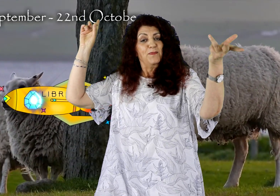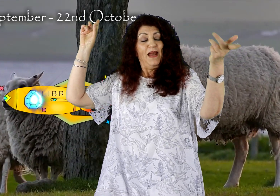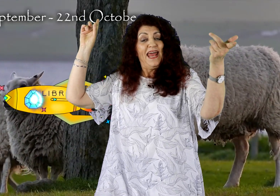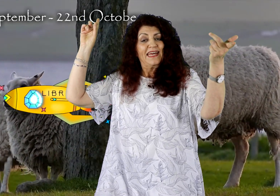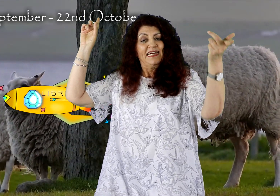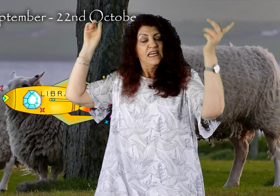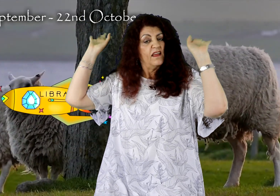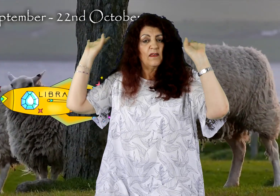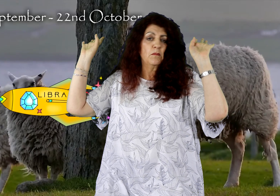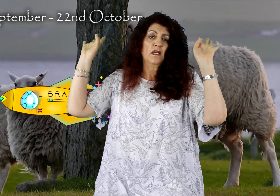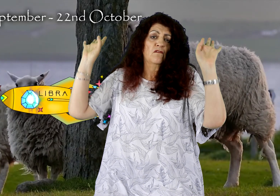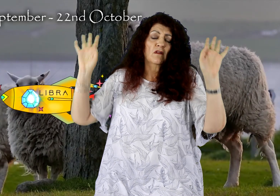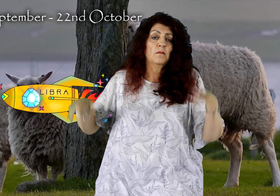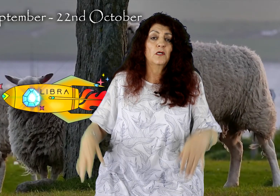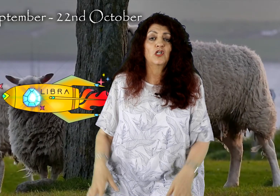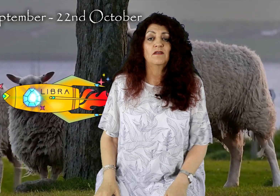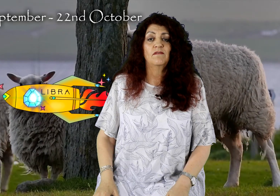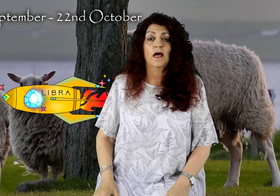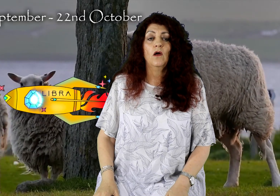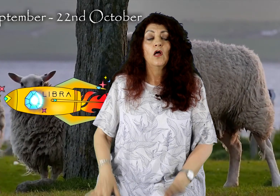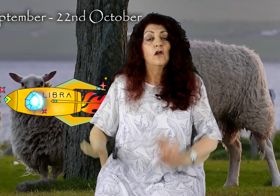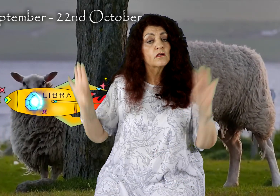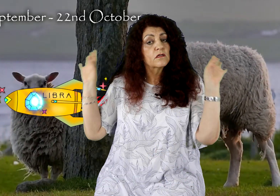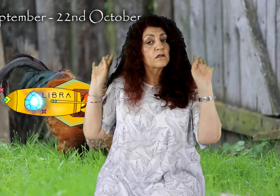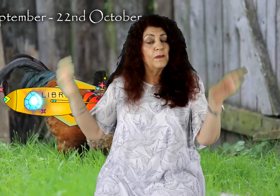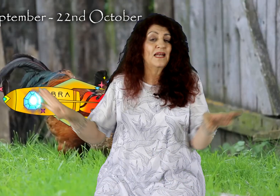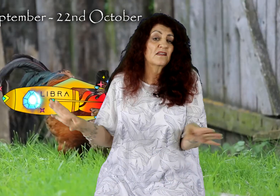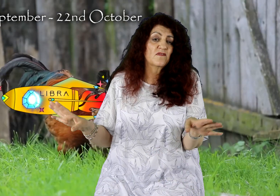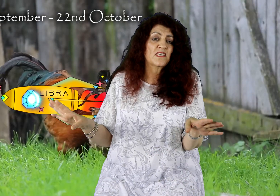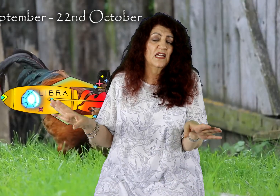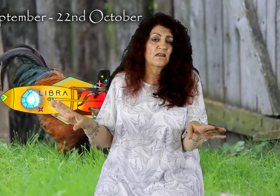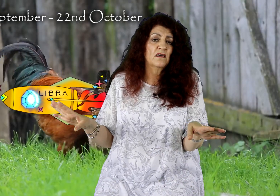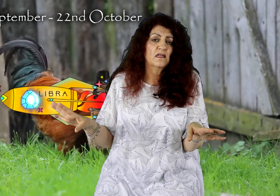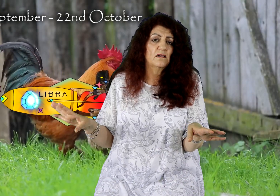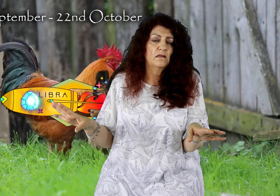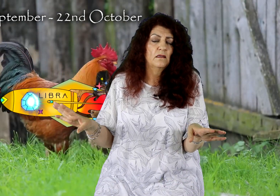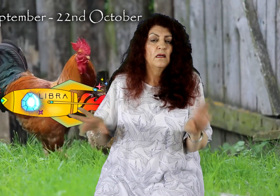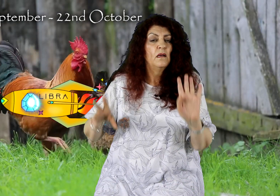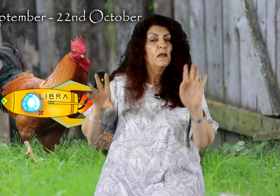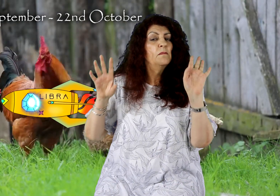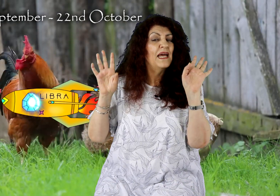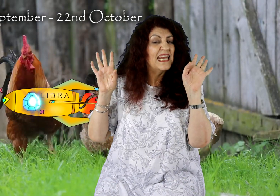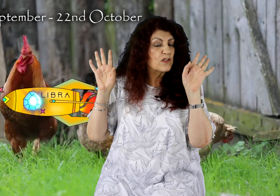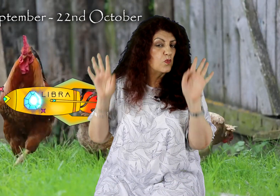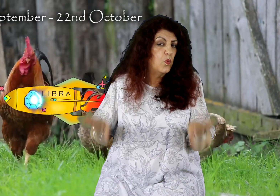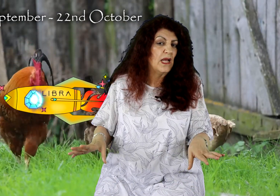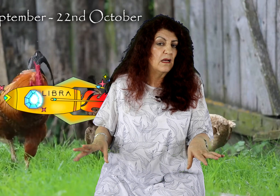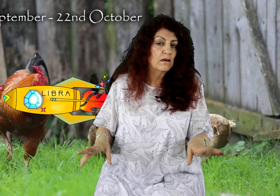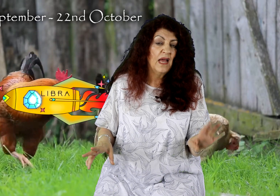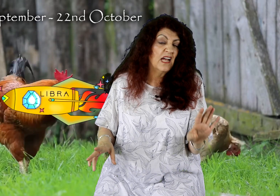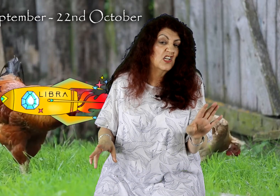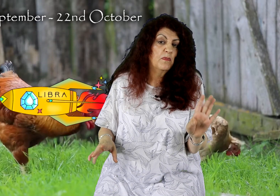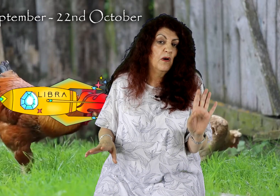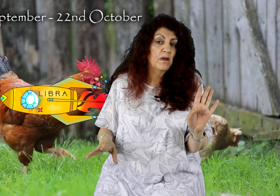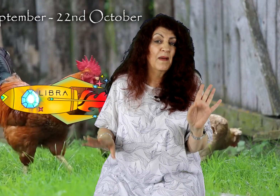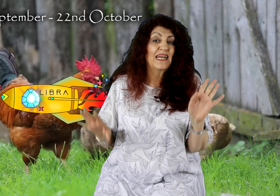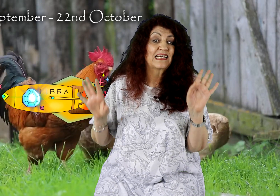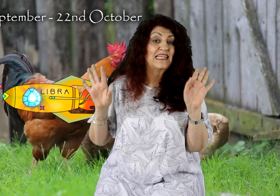play. Nothing meaningful can be achieved now, not until the planets have settled a little. By next week, actually probably by next